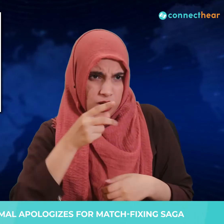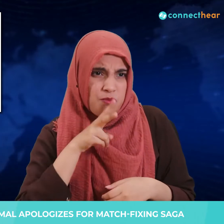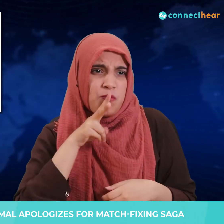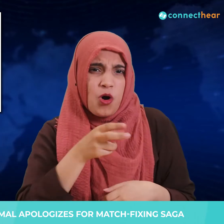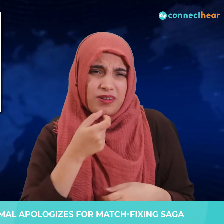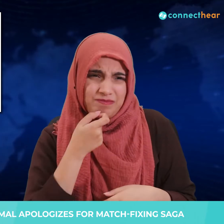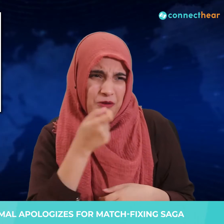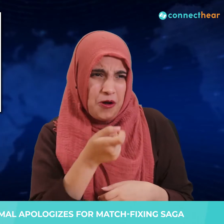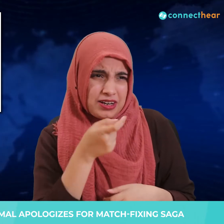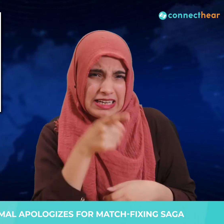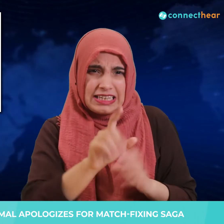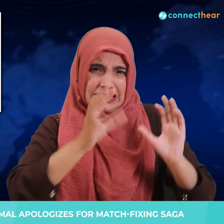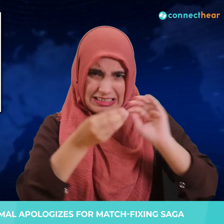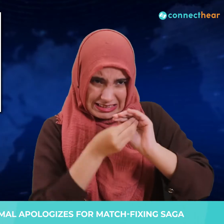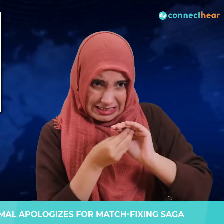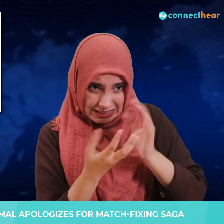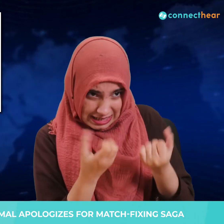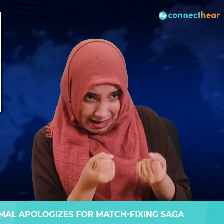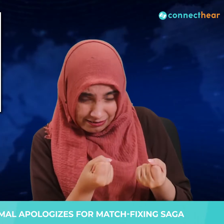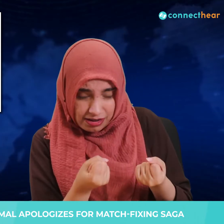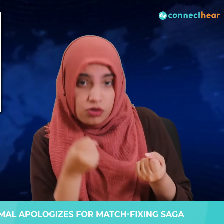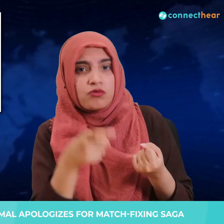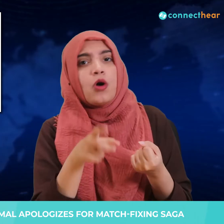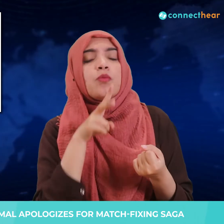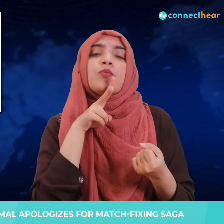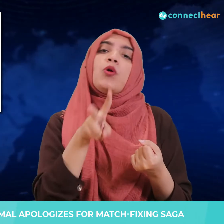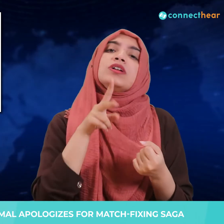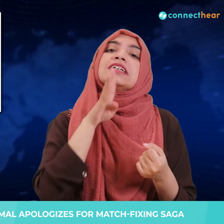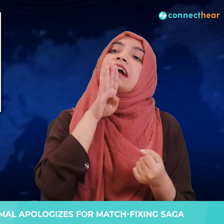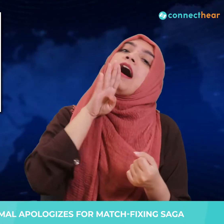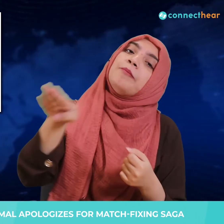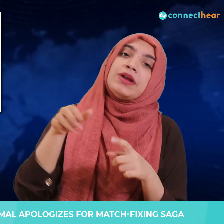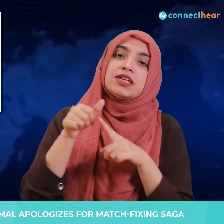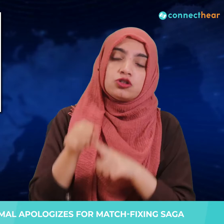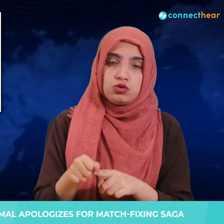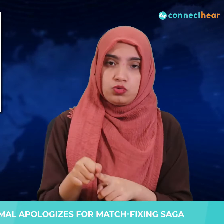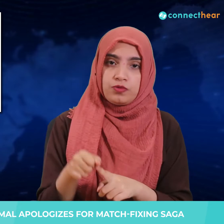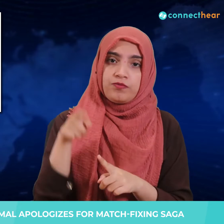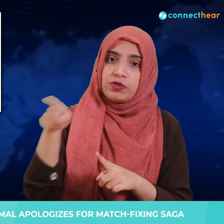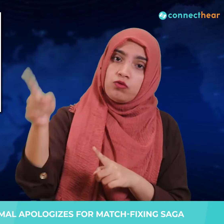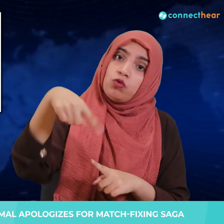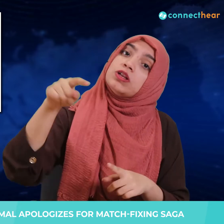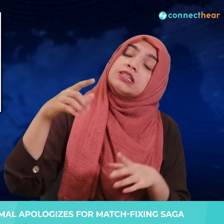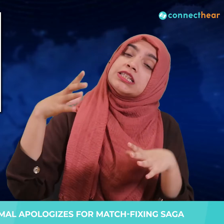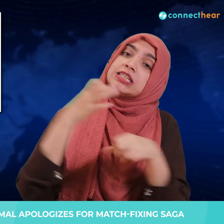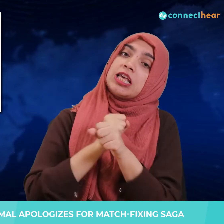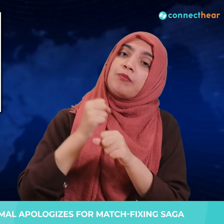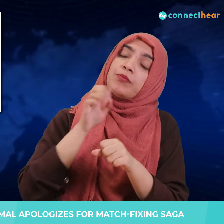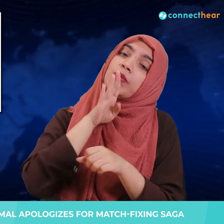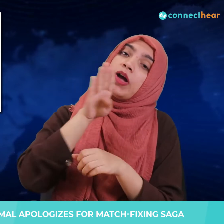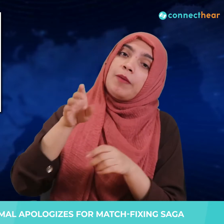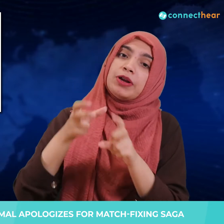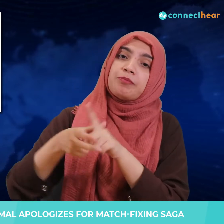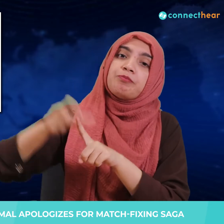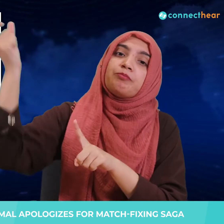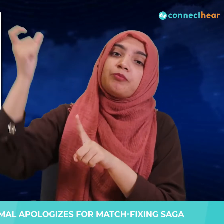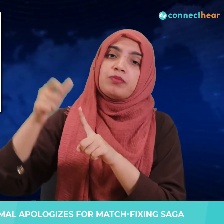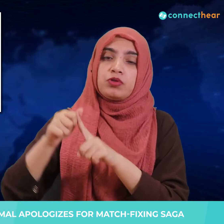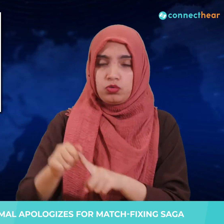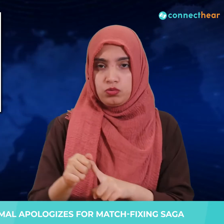you, please report it to the Anti-Corruption Unit in a timely manner so that your record and career remain